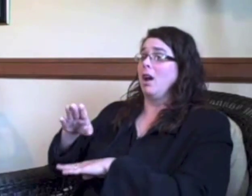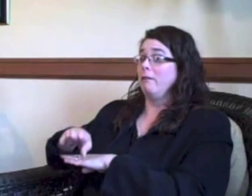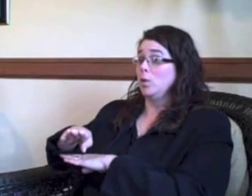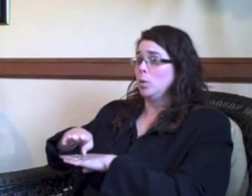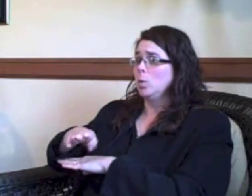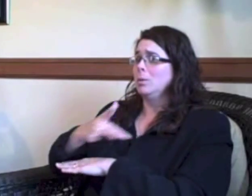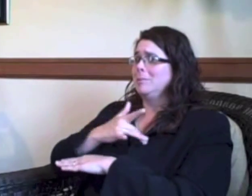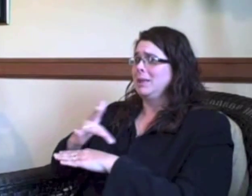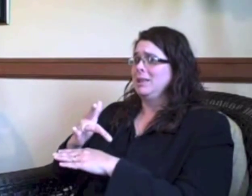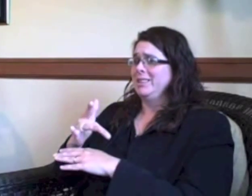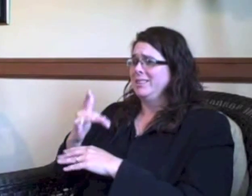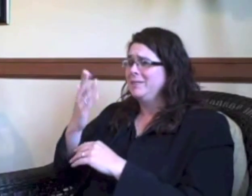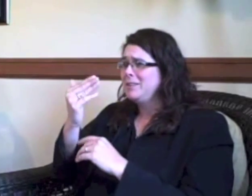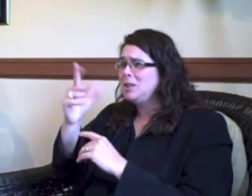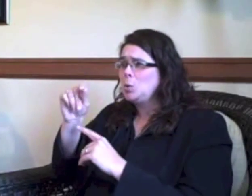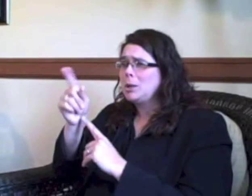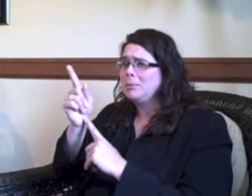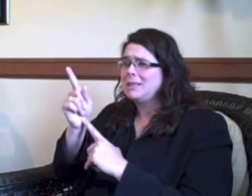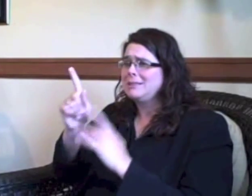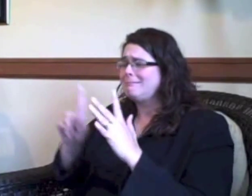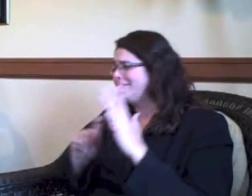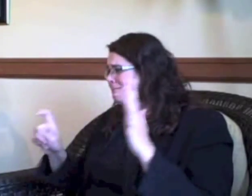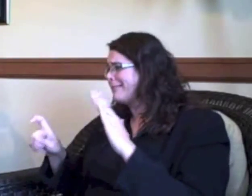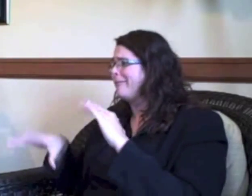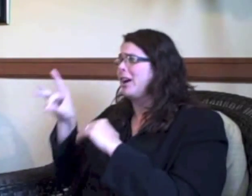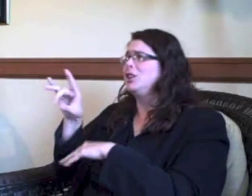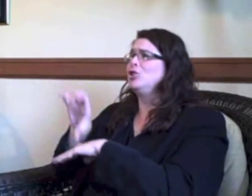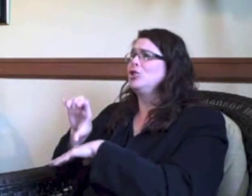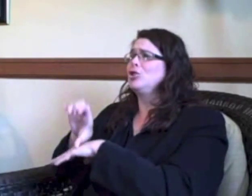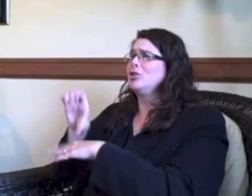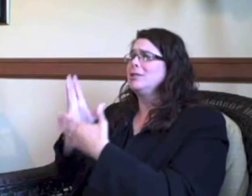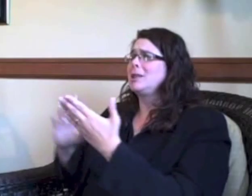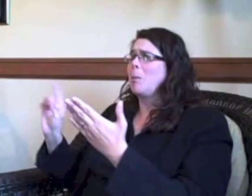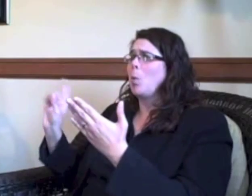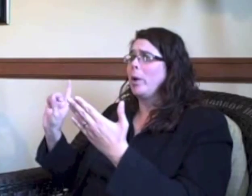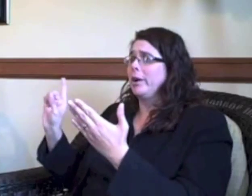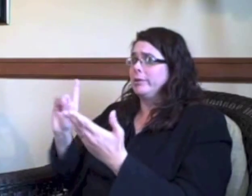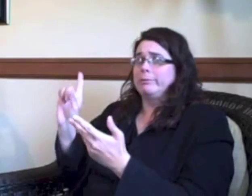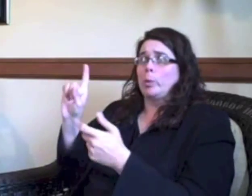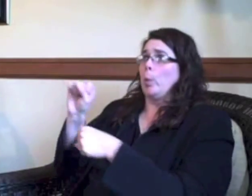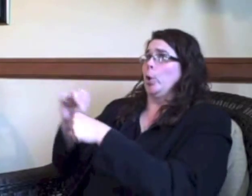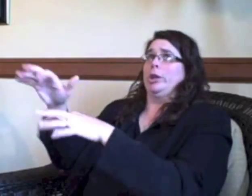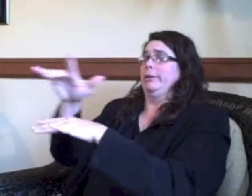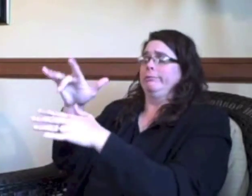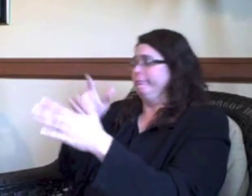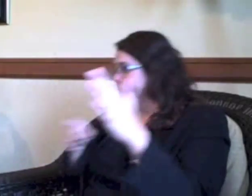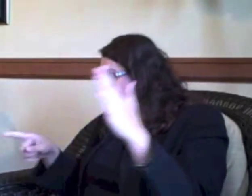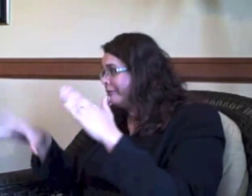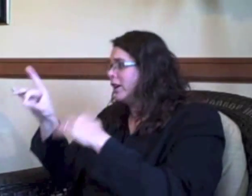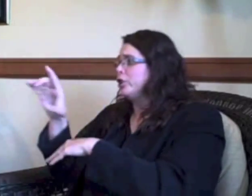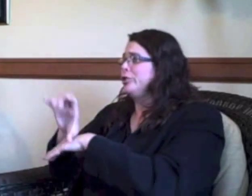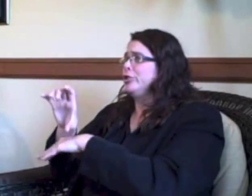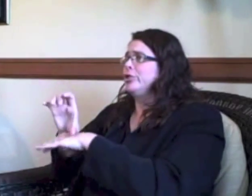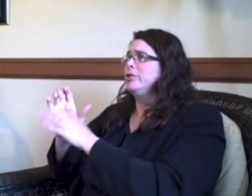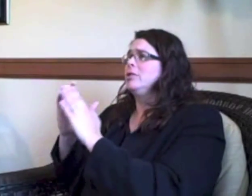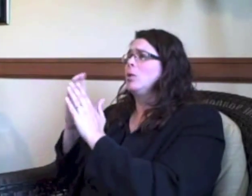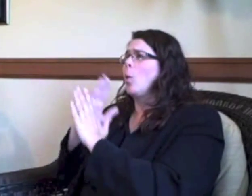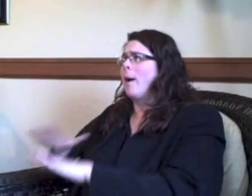divine chaplet every day. And in the afternoon, I try and find a place nearby, a small chapel or church where I can go